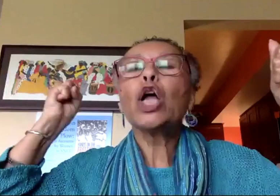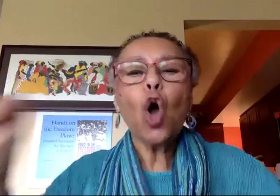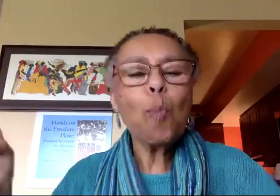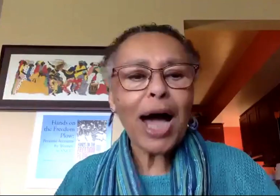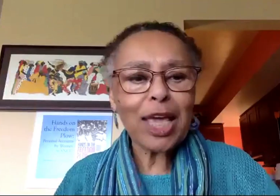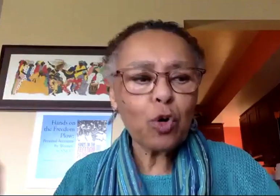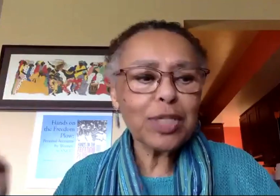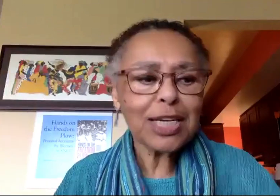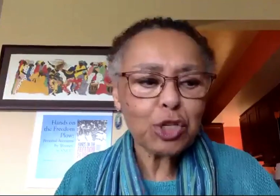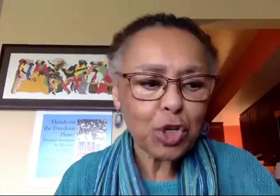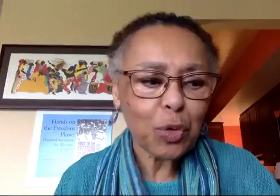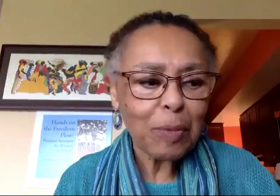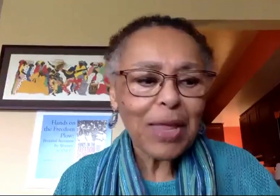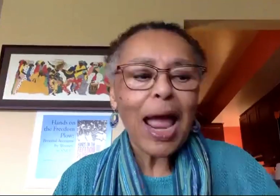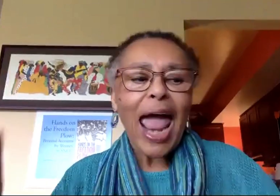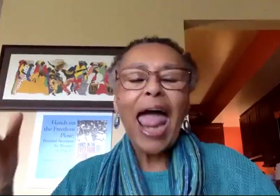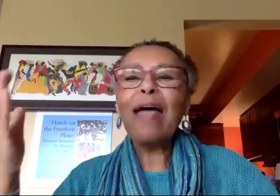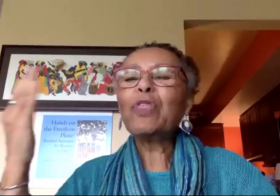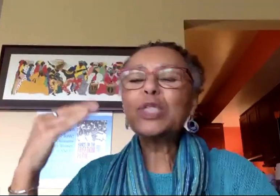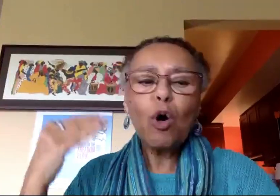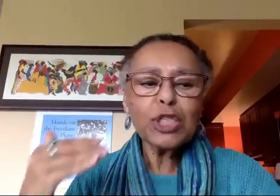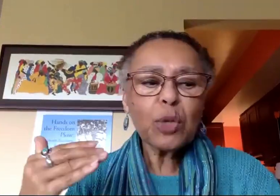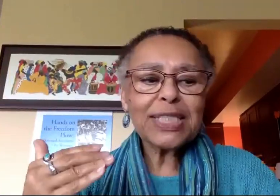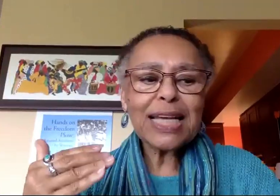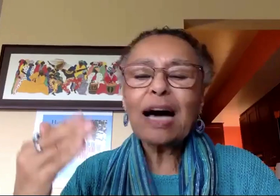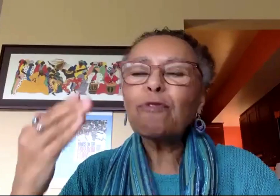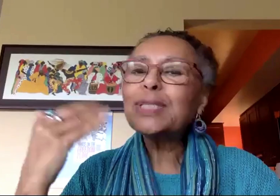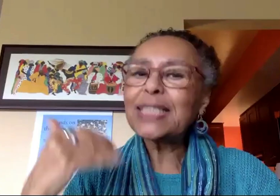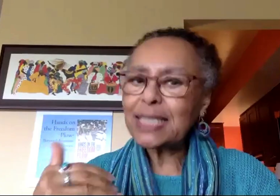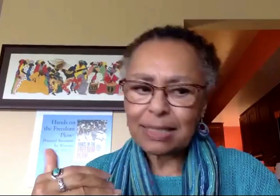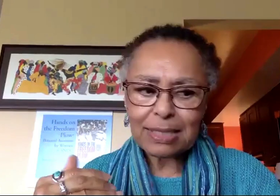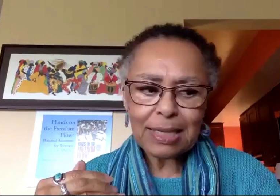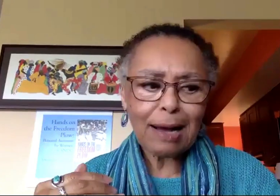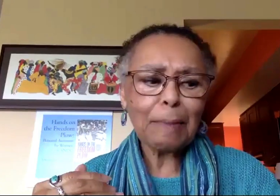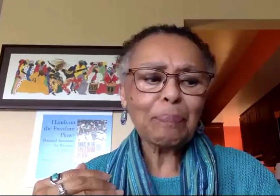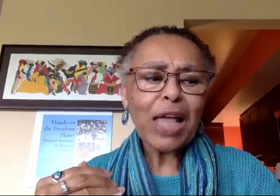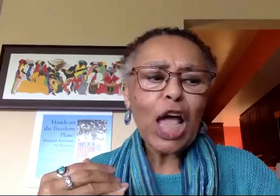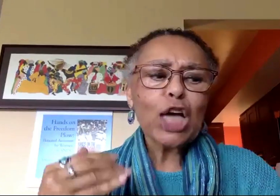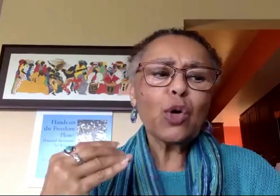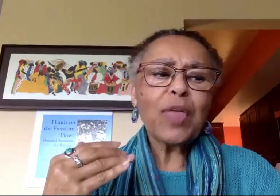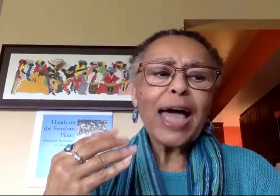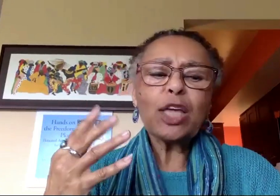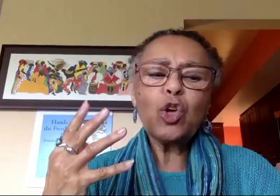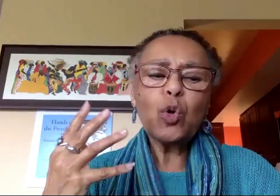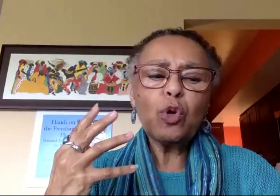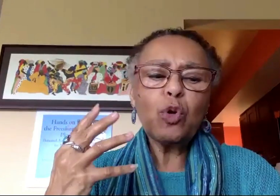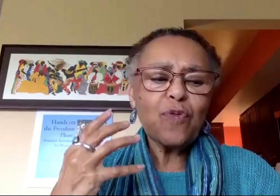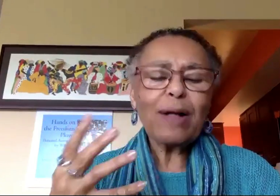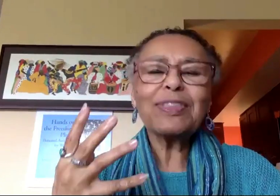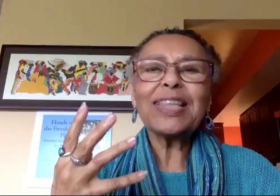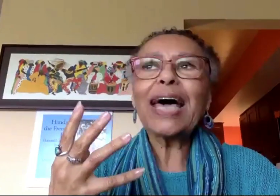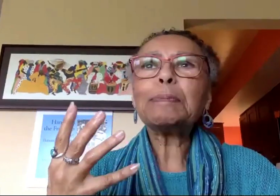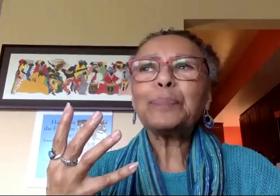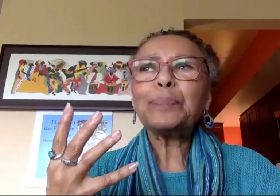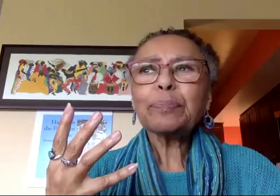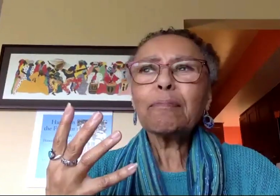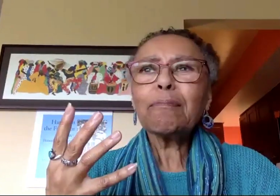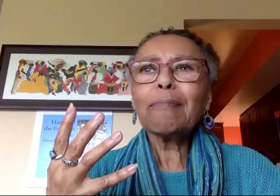like nobody could touch you. And there was also a sense of resistance, so that you felt